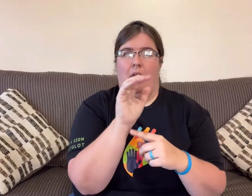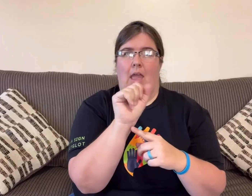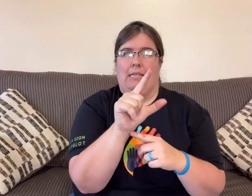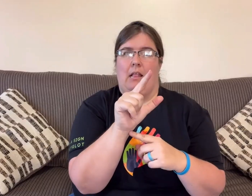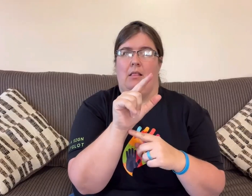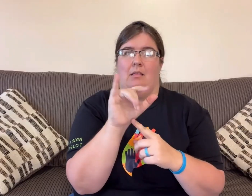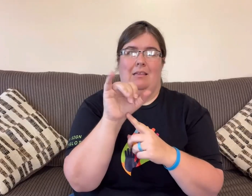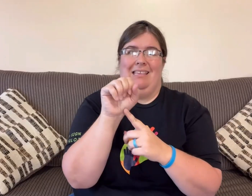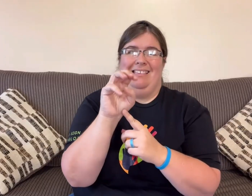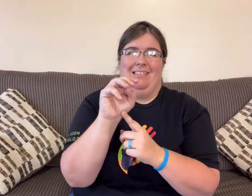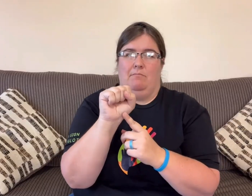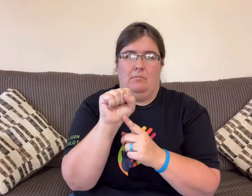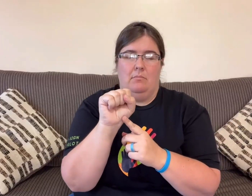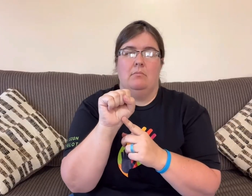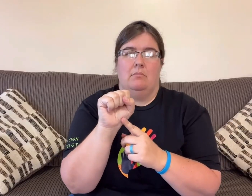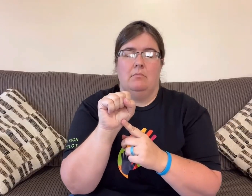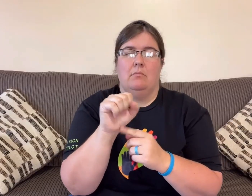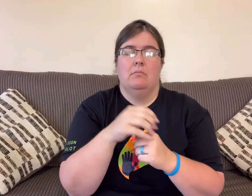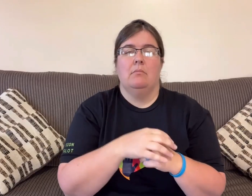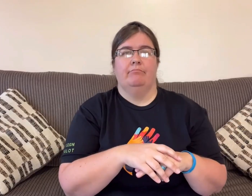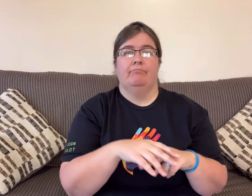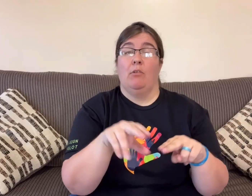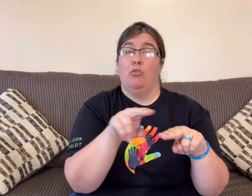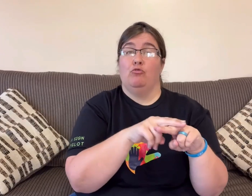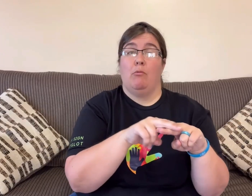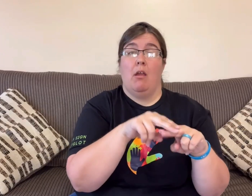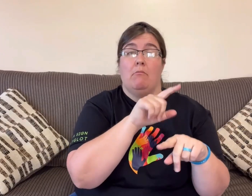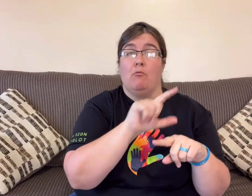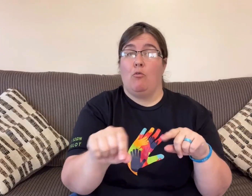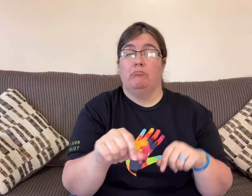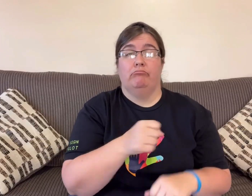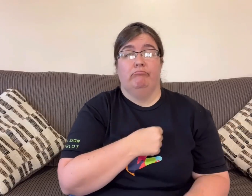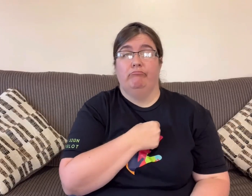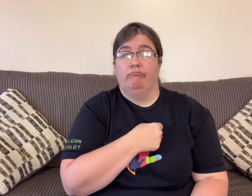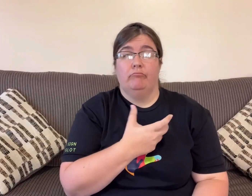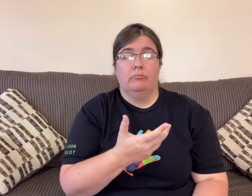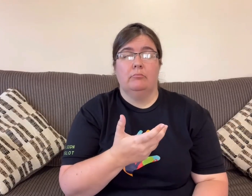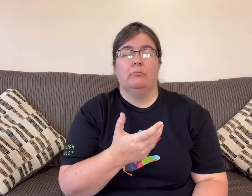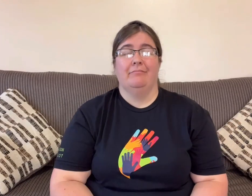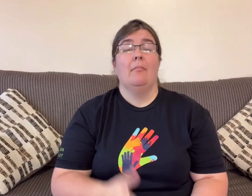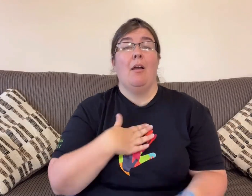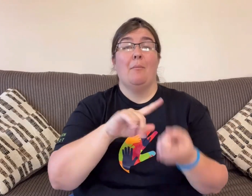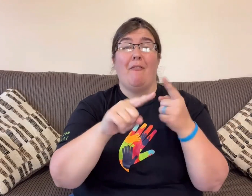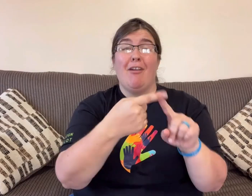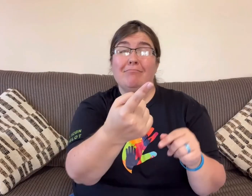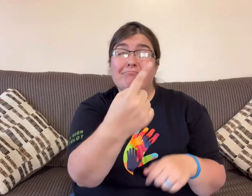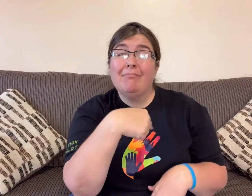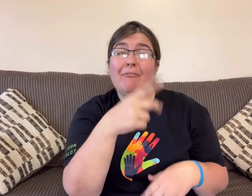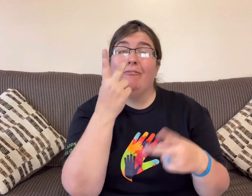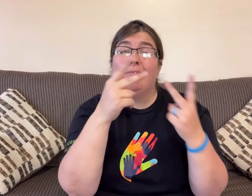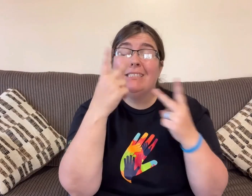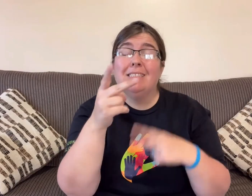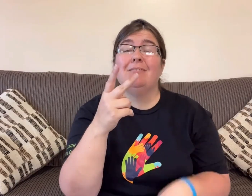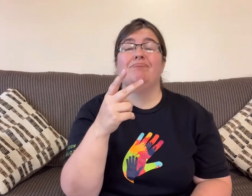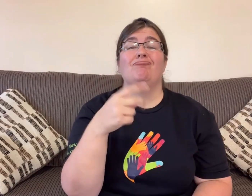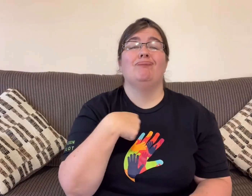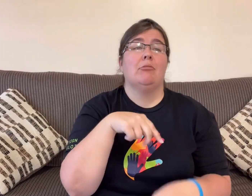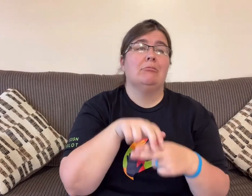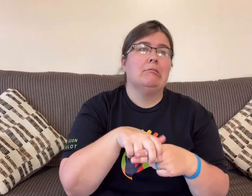cultural references, ASL isms, like train is gone, sorry. Or you mention a friend coming to